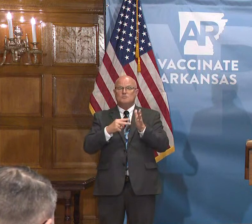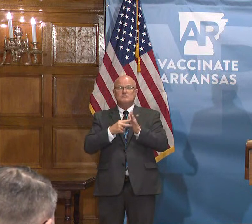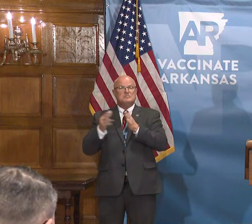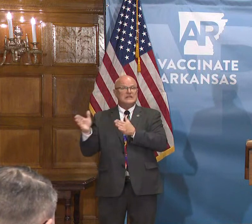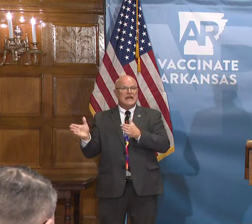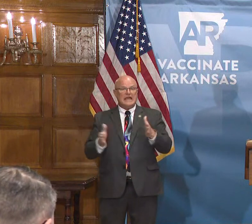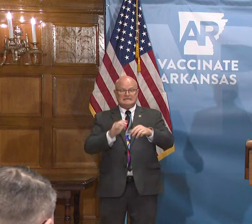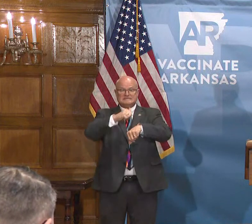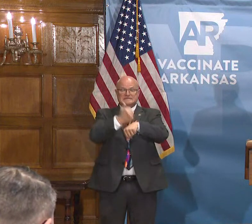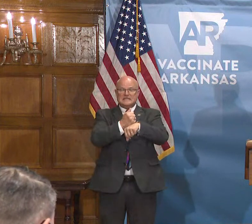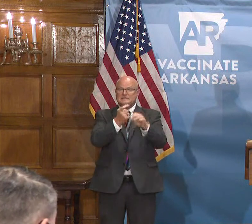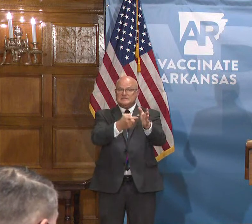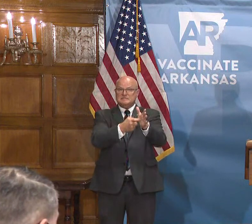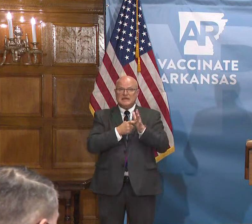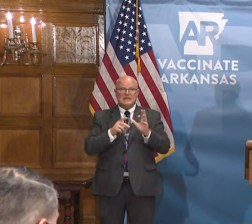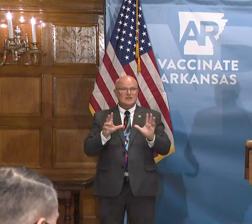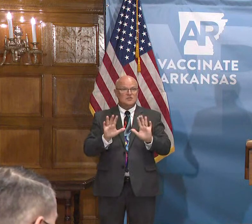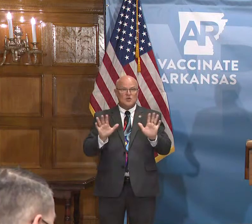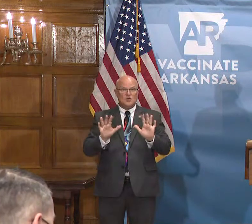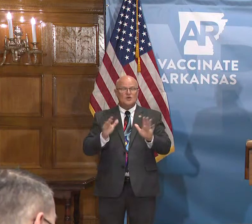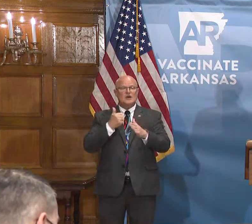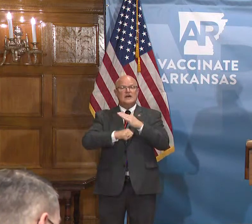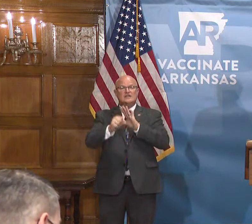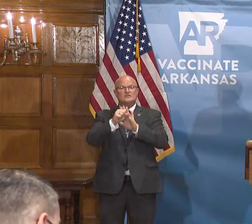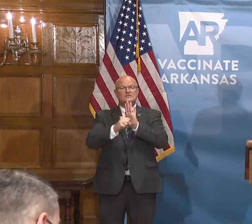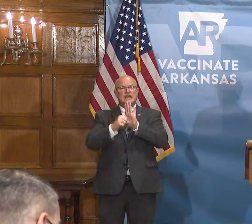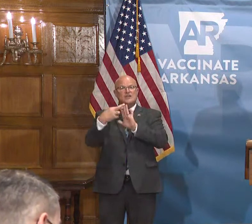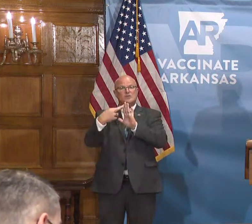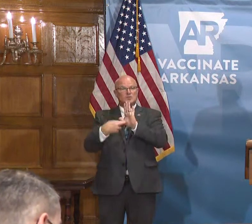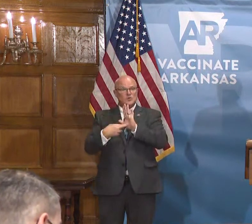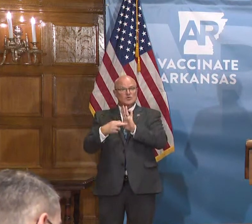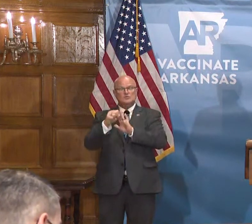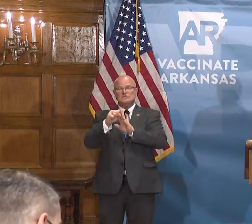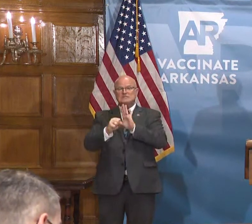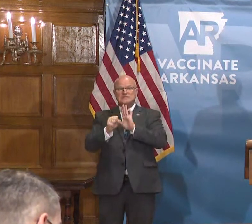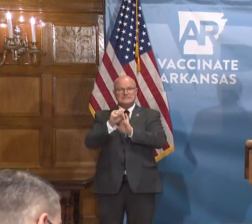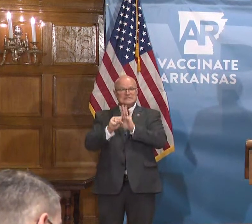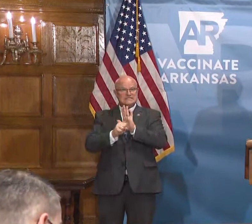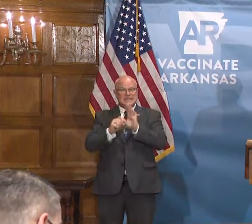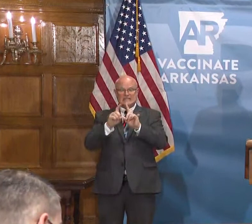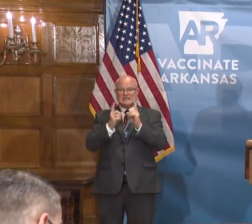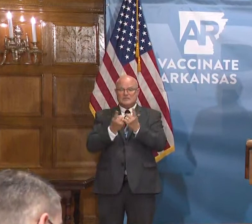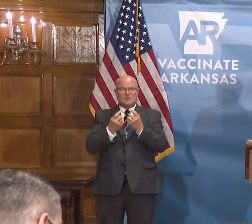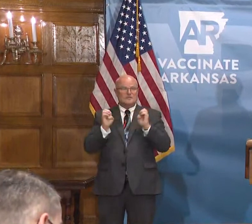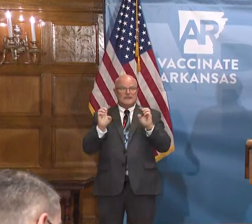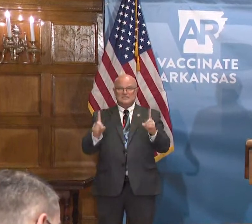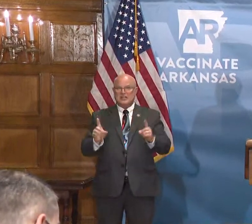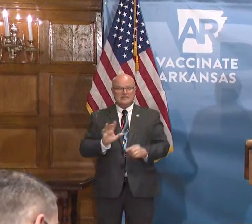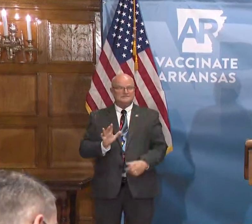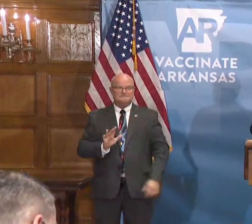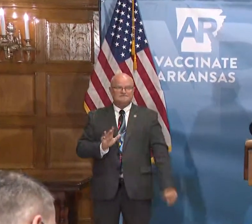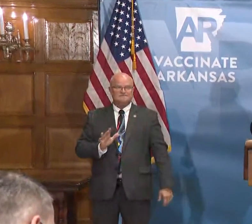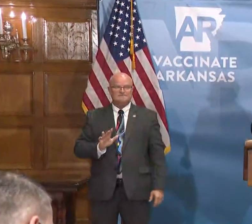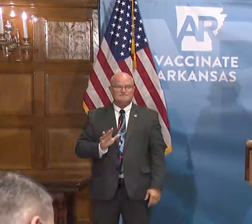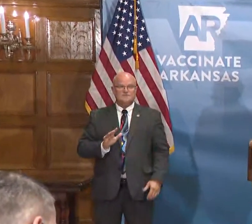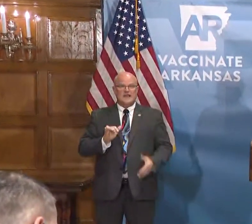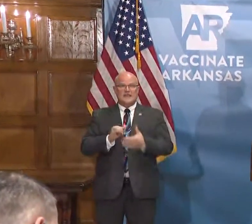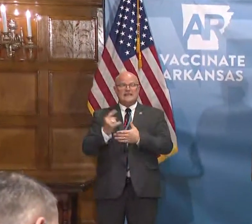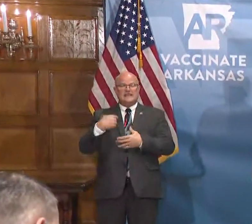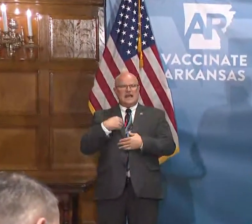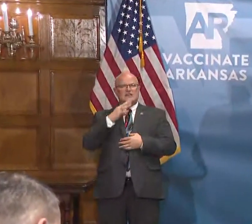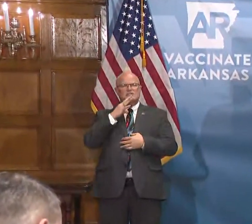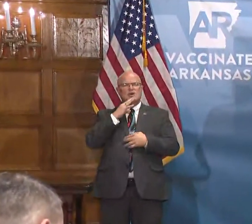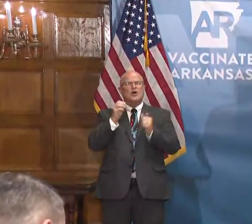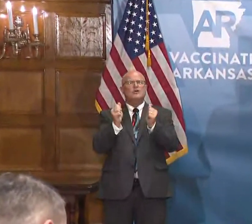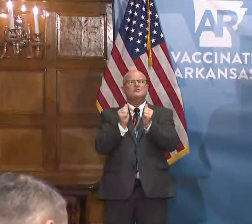those mandates under state rules or in our Department of Education. That's something that I